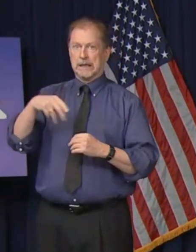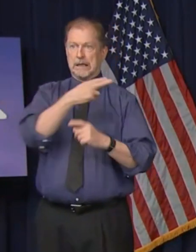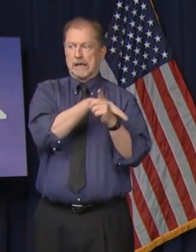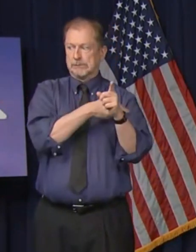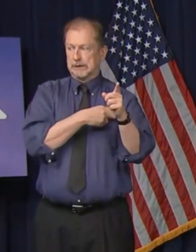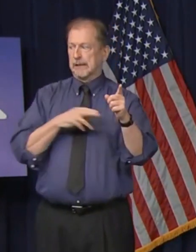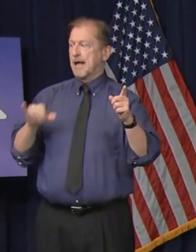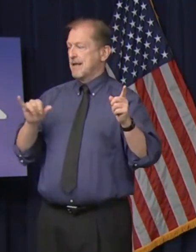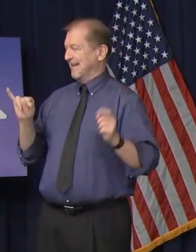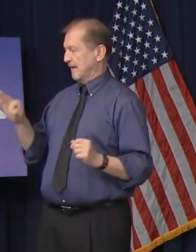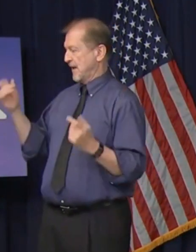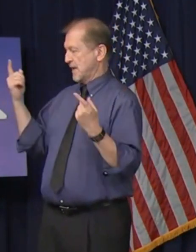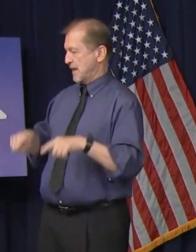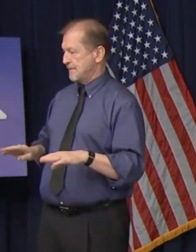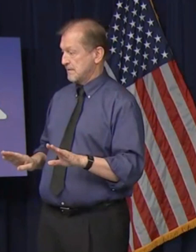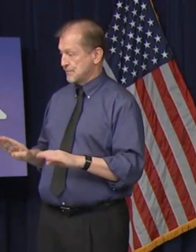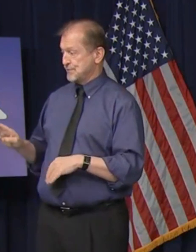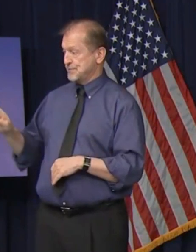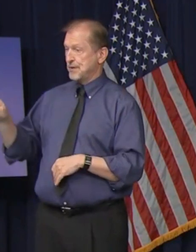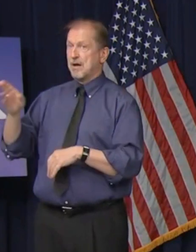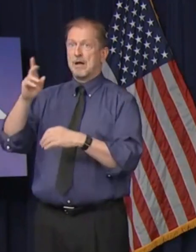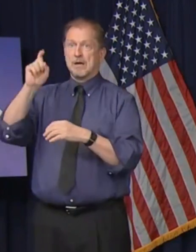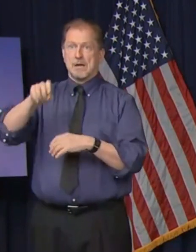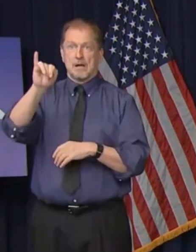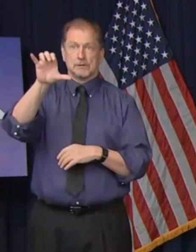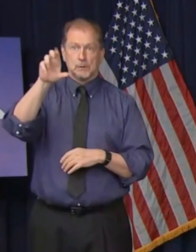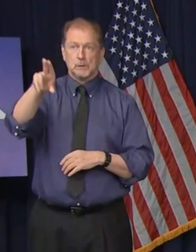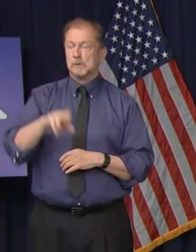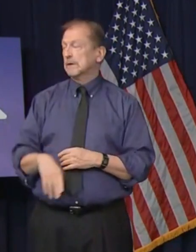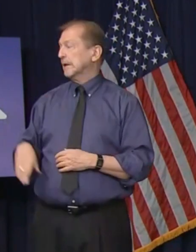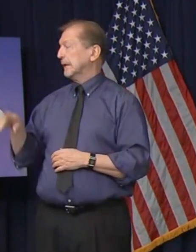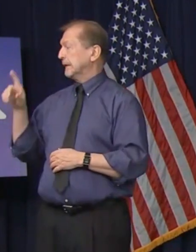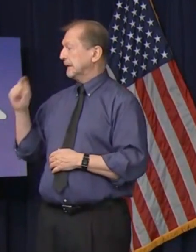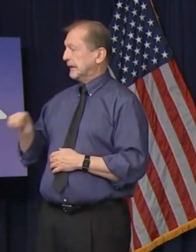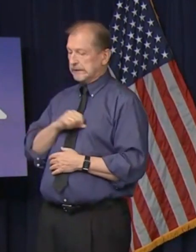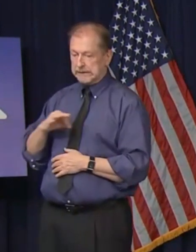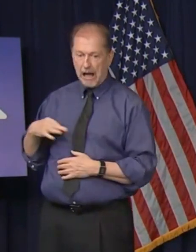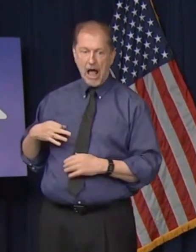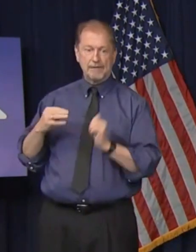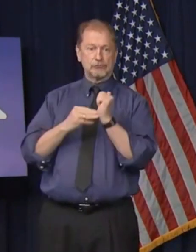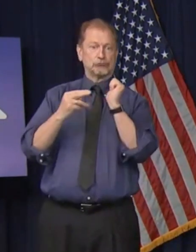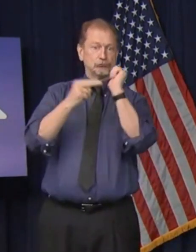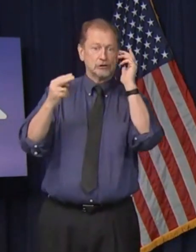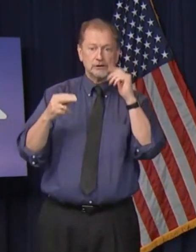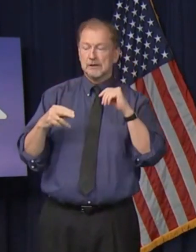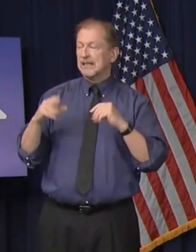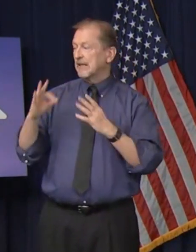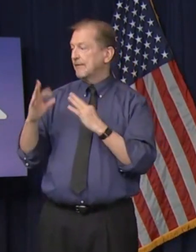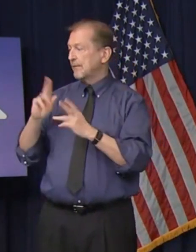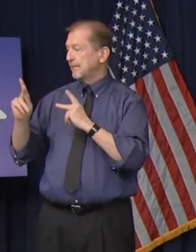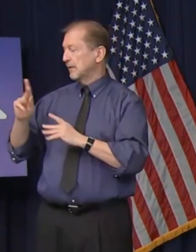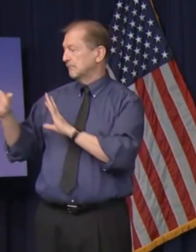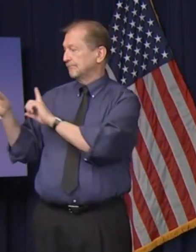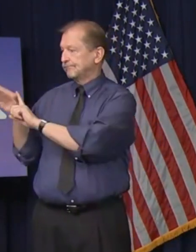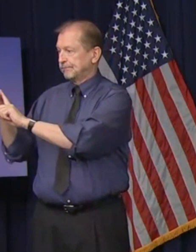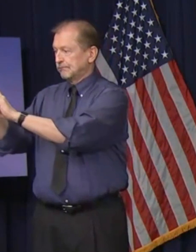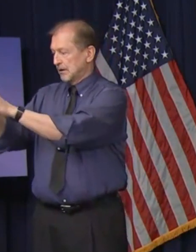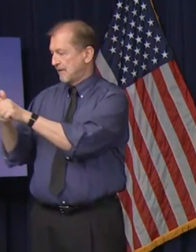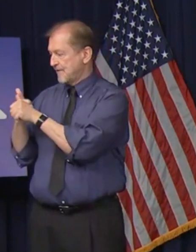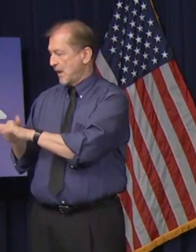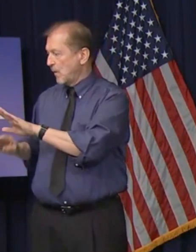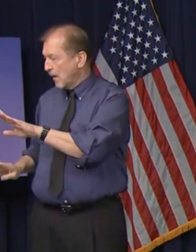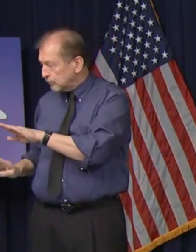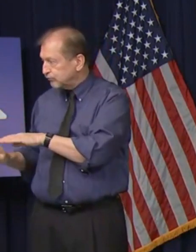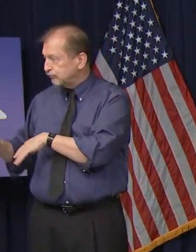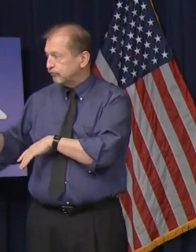our healthcare workers, to treat people who might get COVID-19 on those